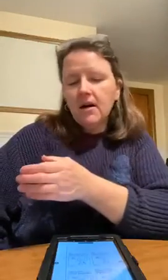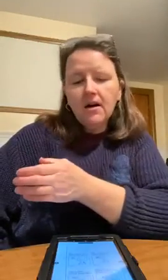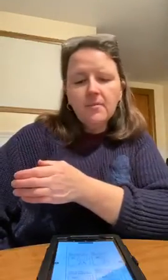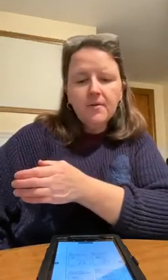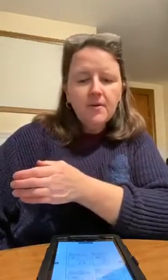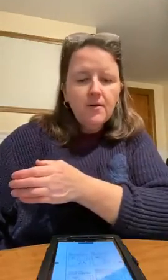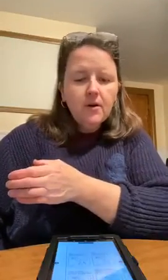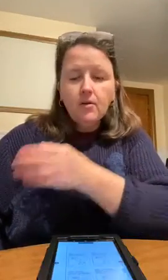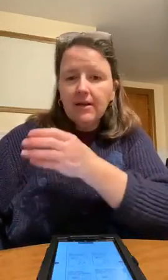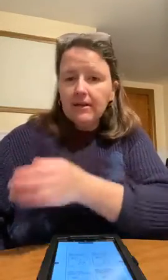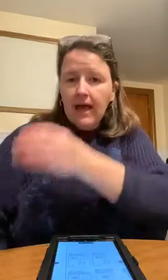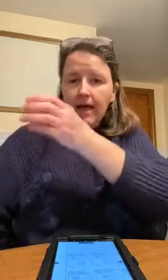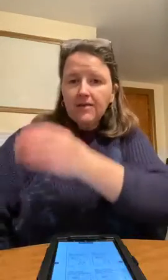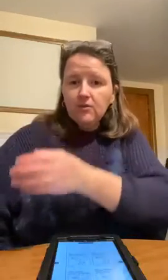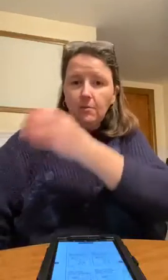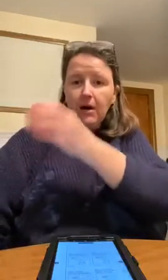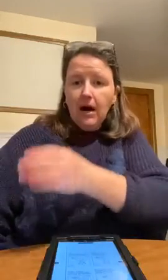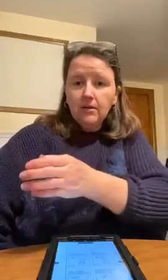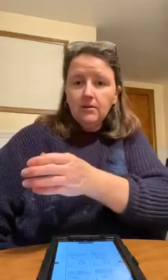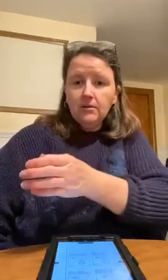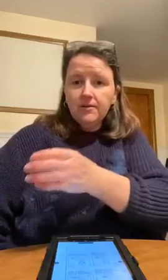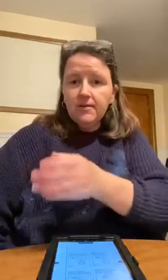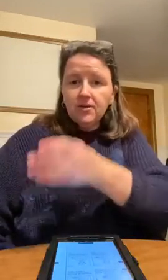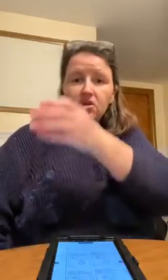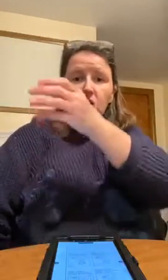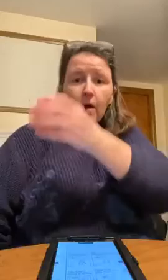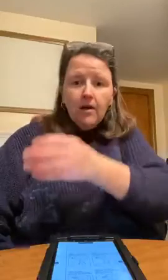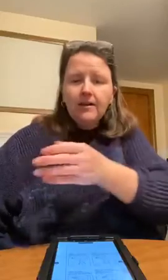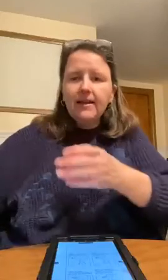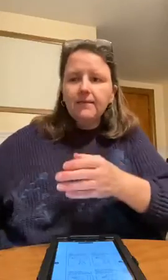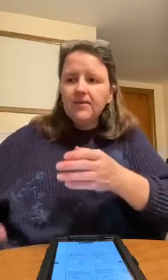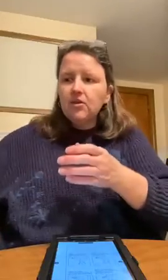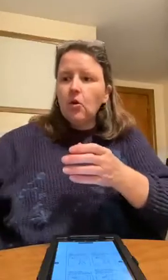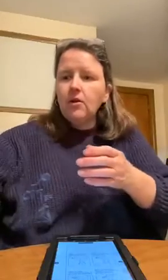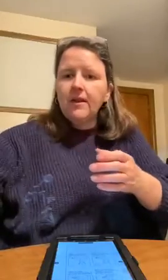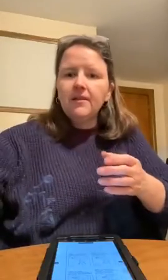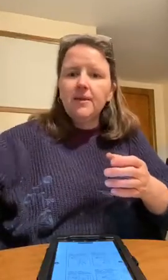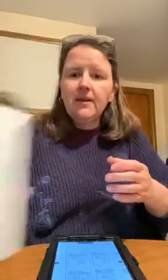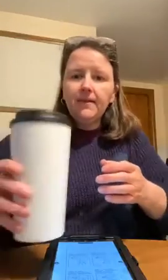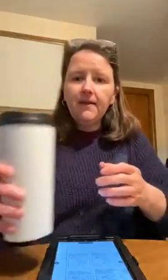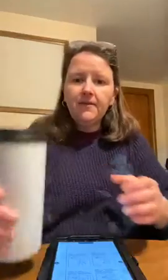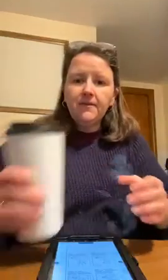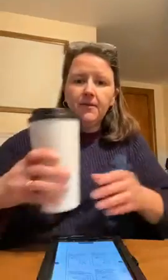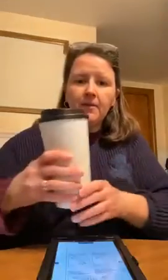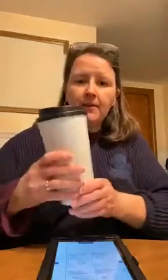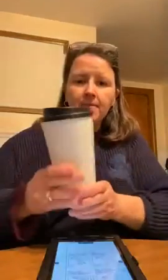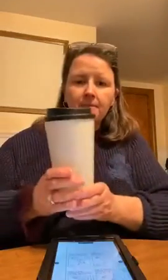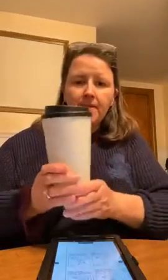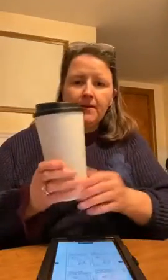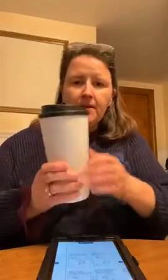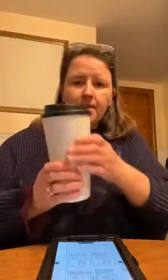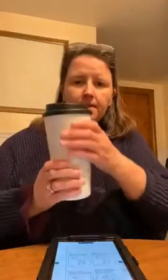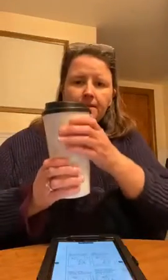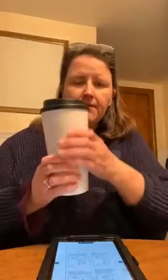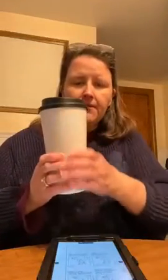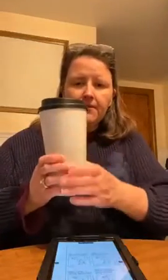cup or a glass or a bottle. So you can show how, like if it's tall, like something like this, okay? You